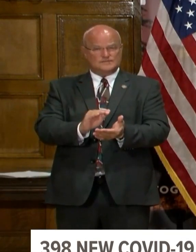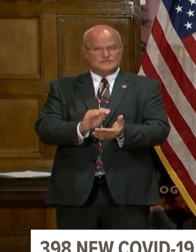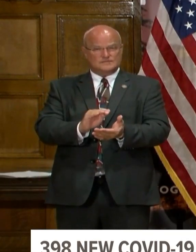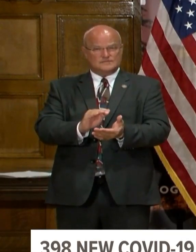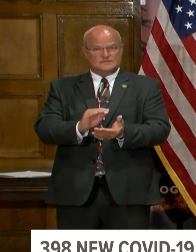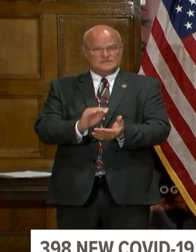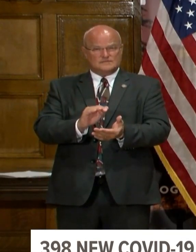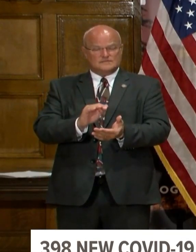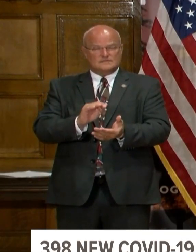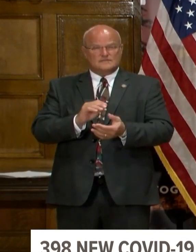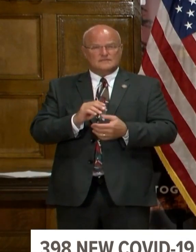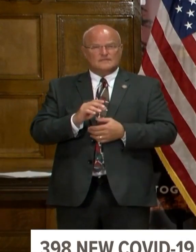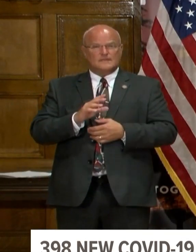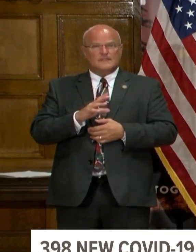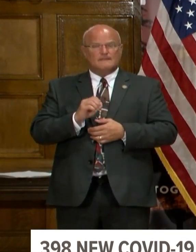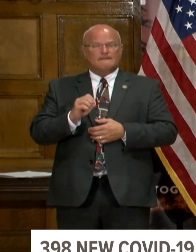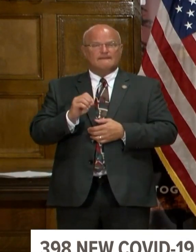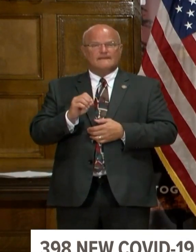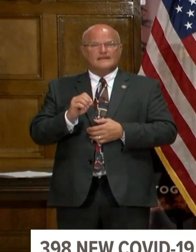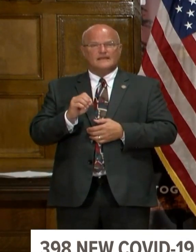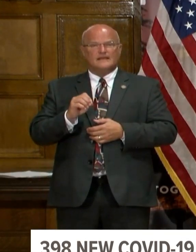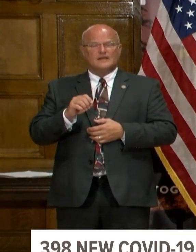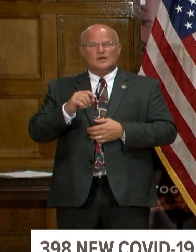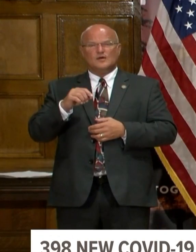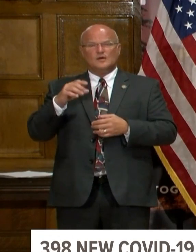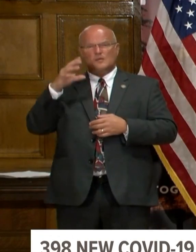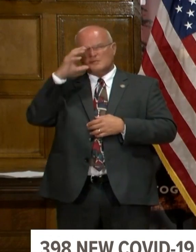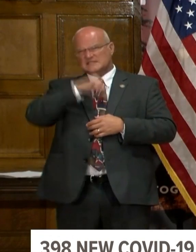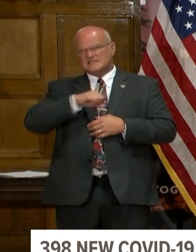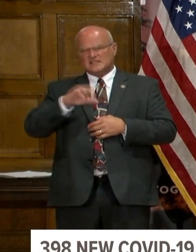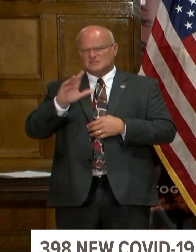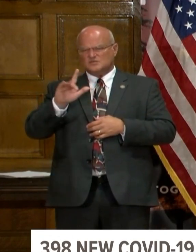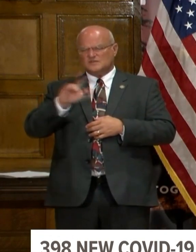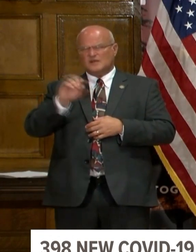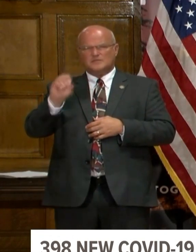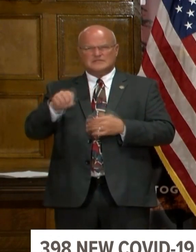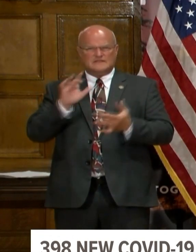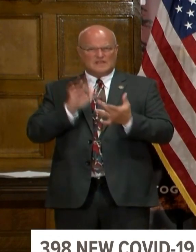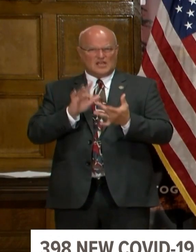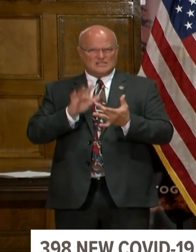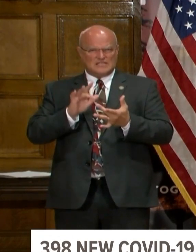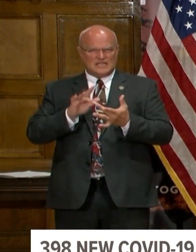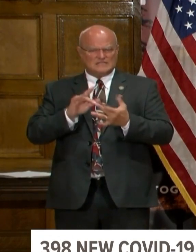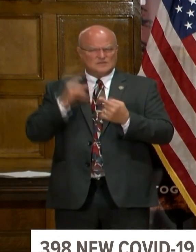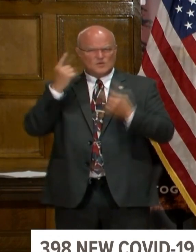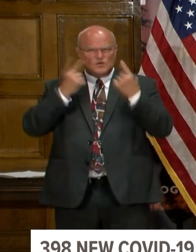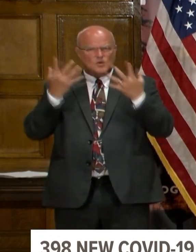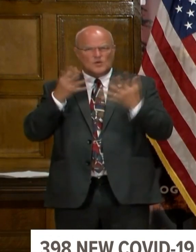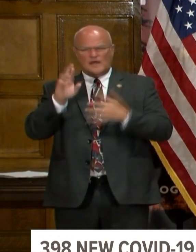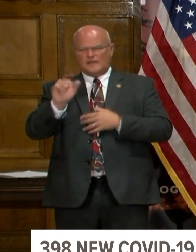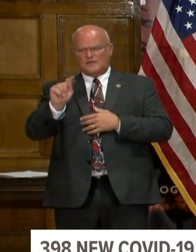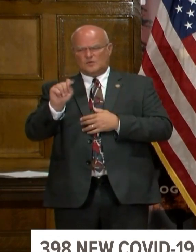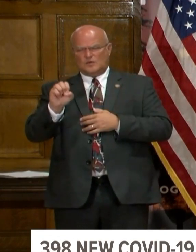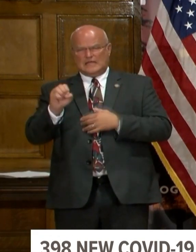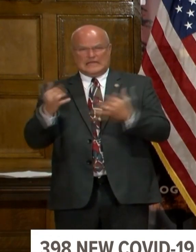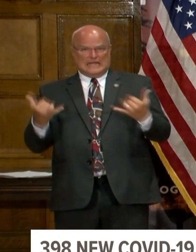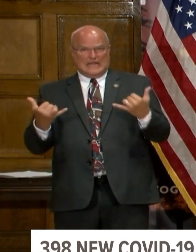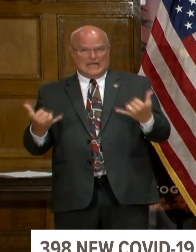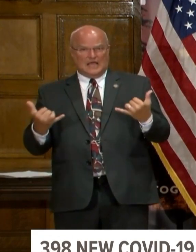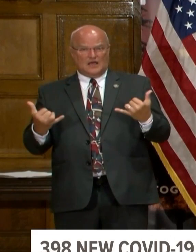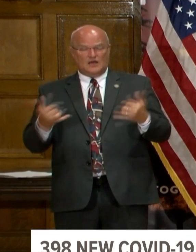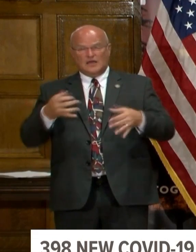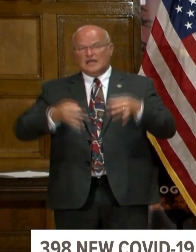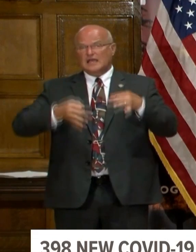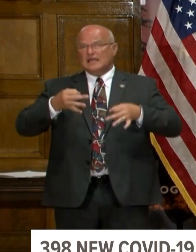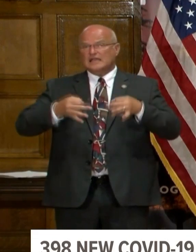that people were missing, up to 25% of attempted contacts. I just wonder what that rate is now, and